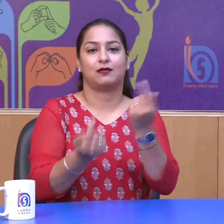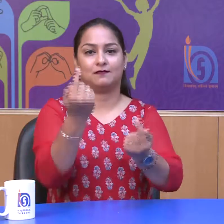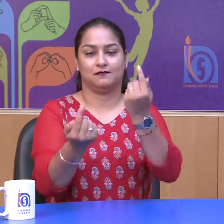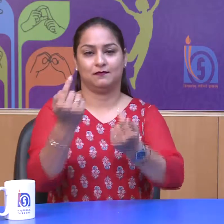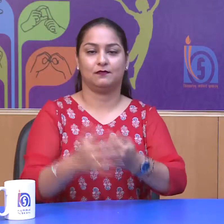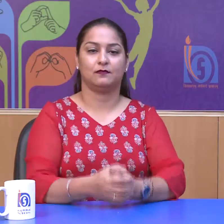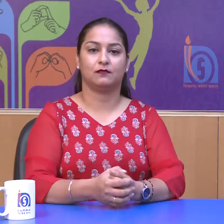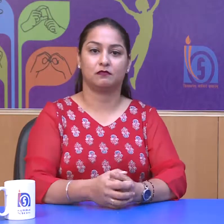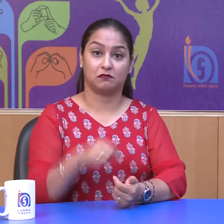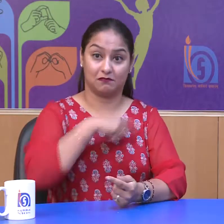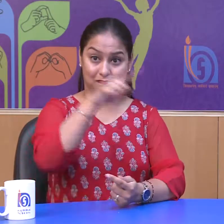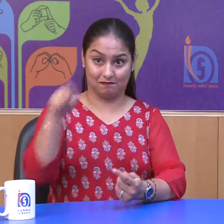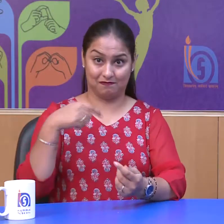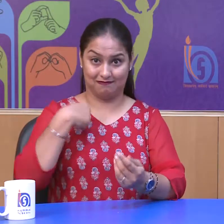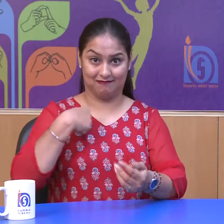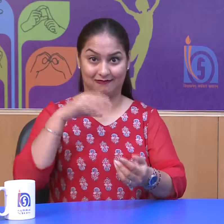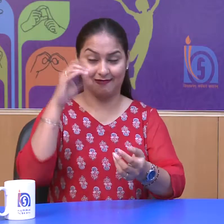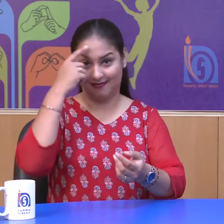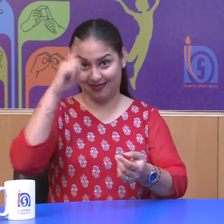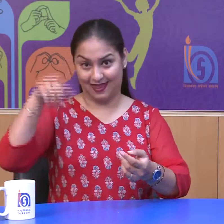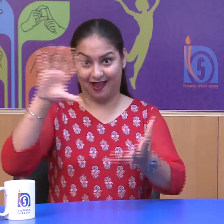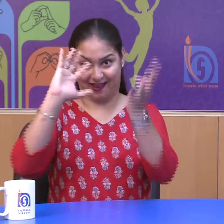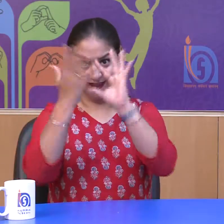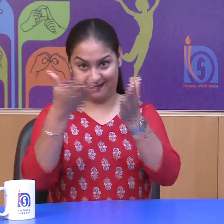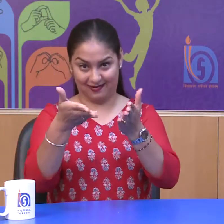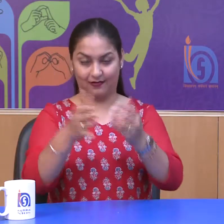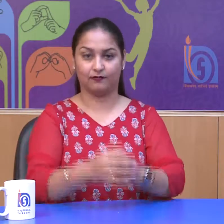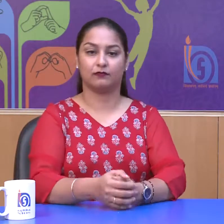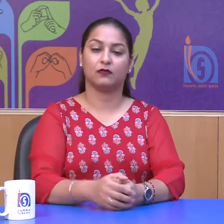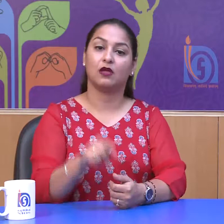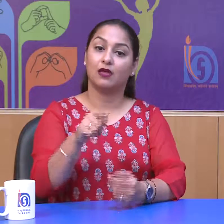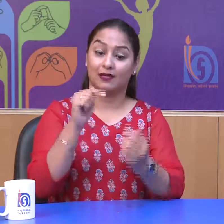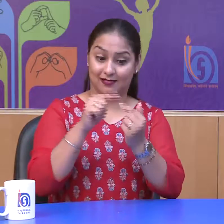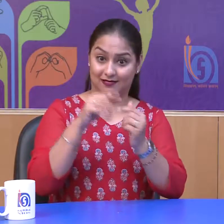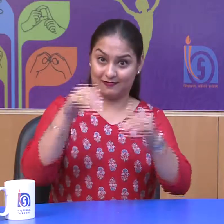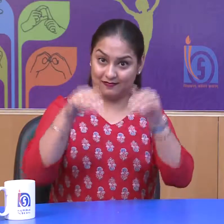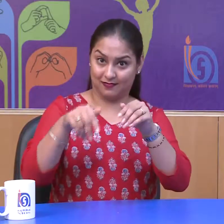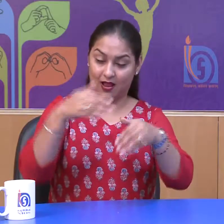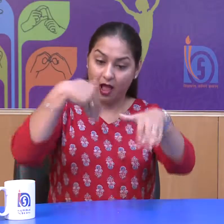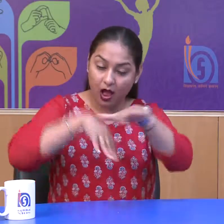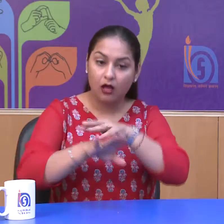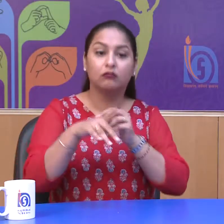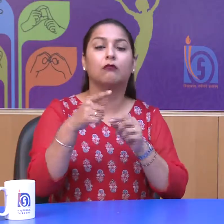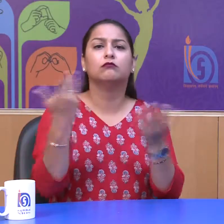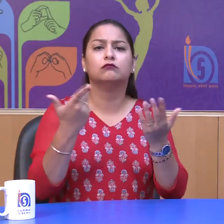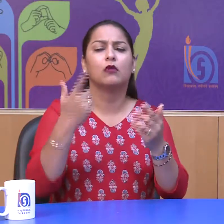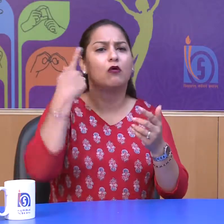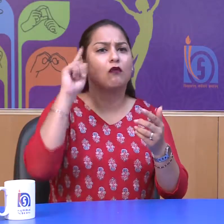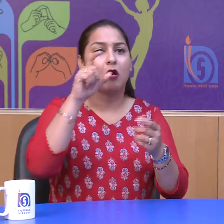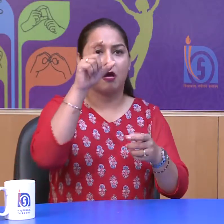In our country, elections take place for electing members of the Lok